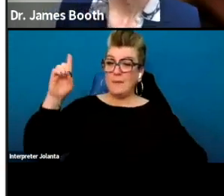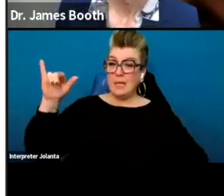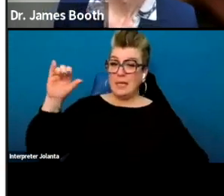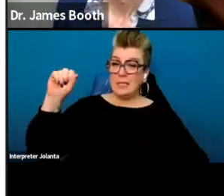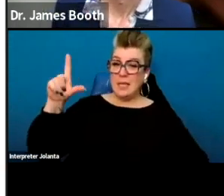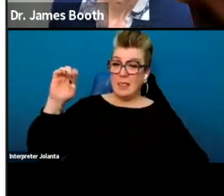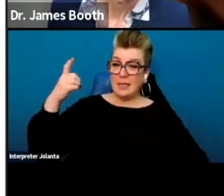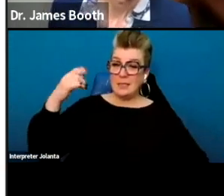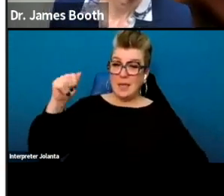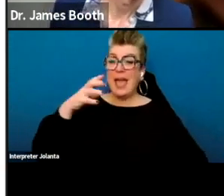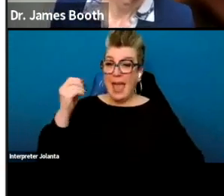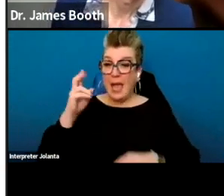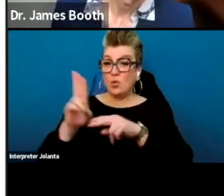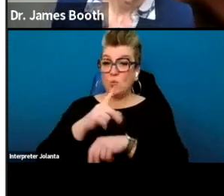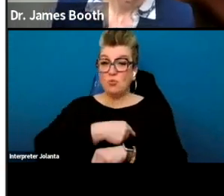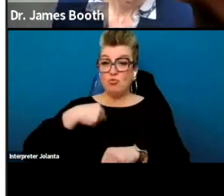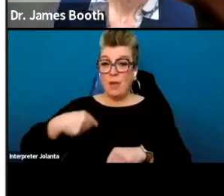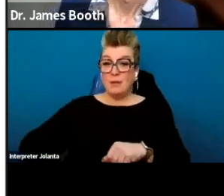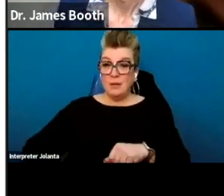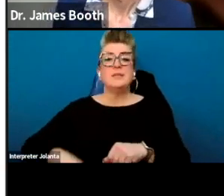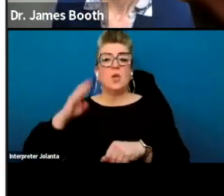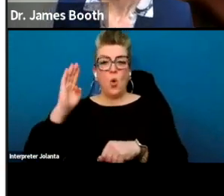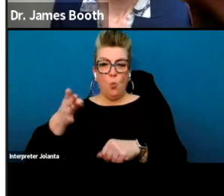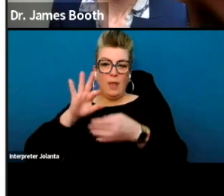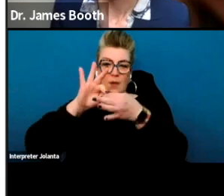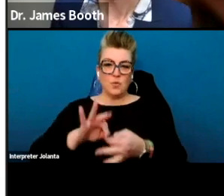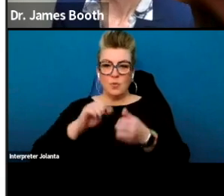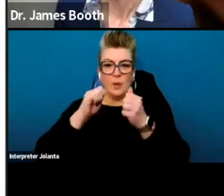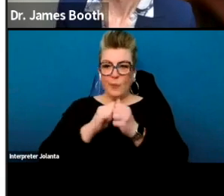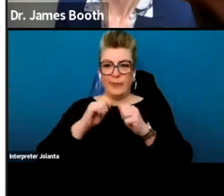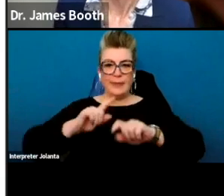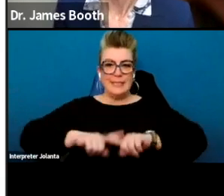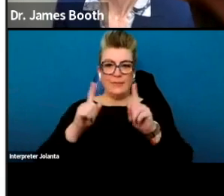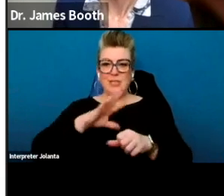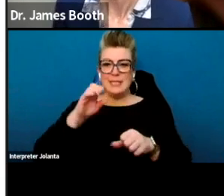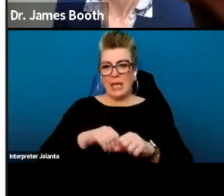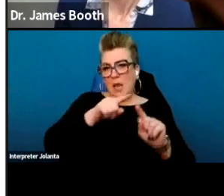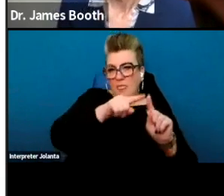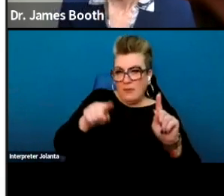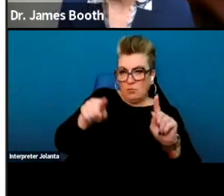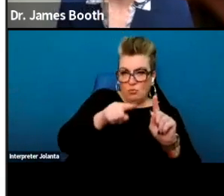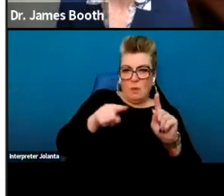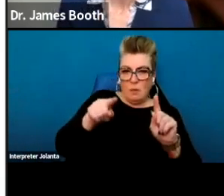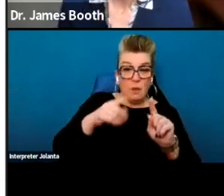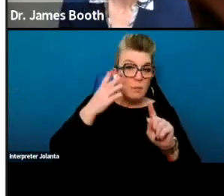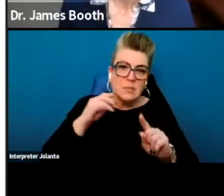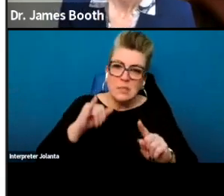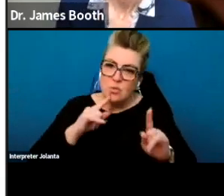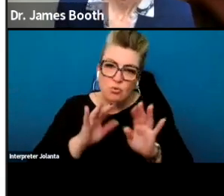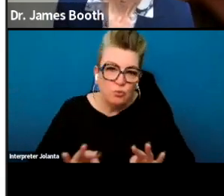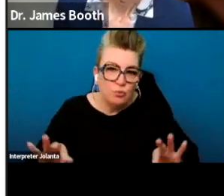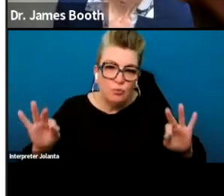Chinese to be associated with kind of differences in this ventral pathway, because that's what's crucial for